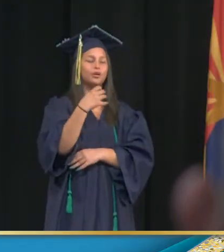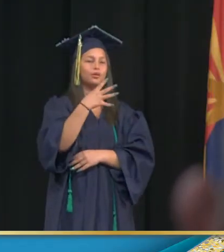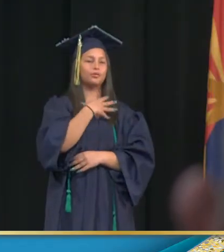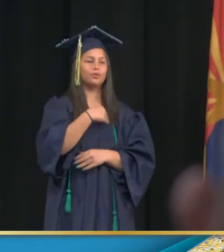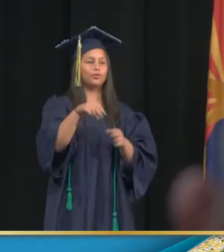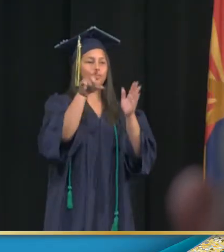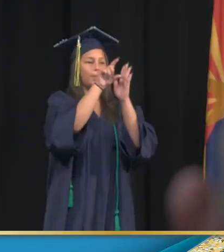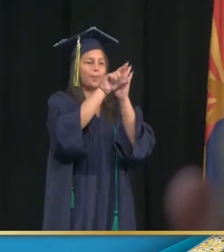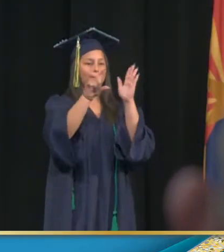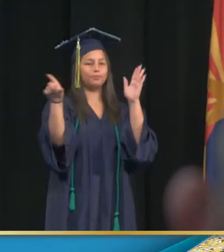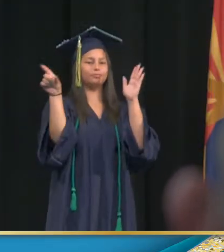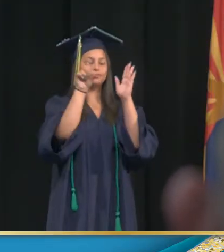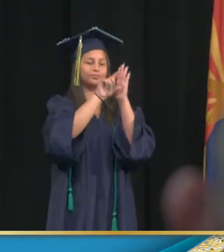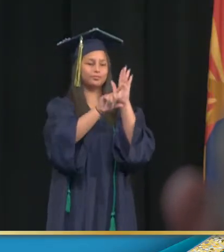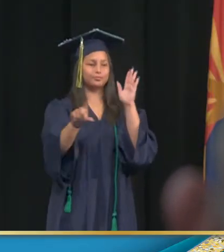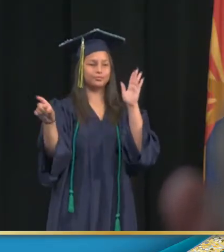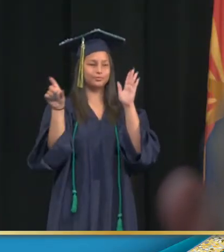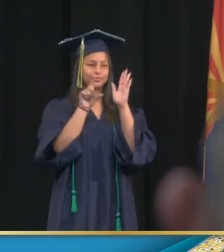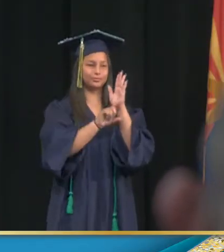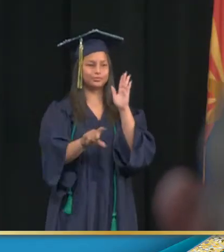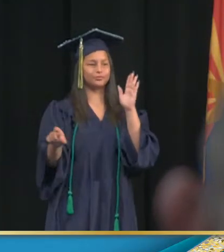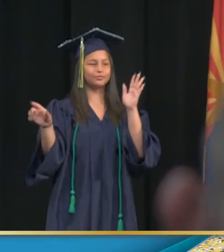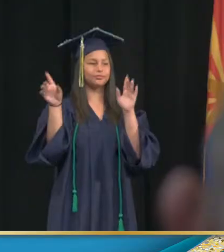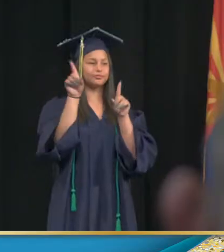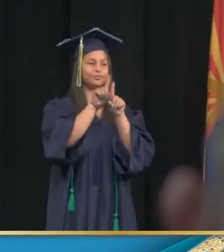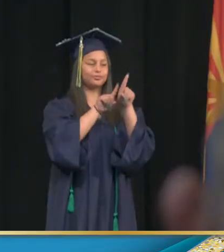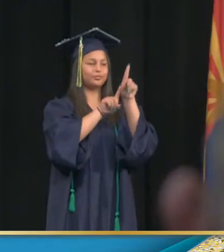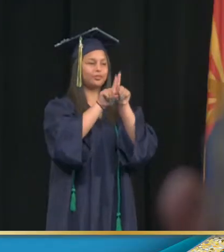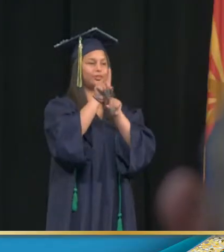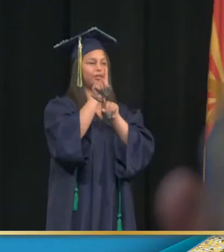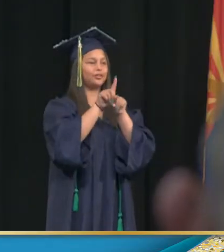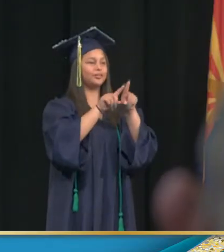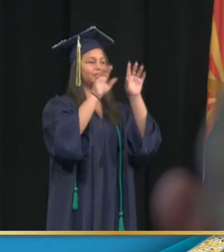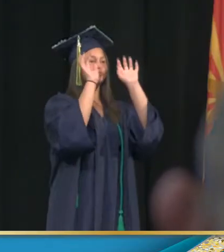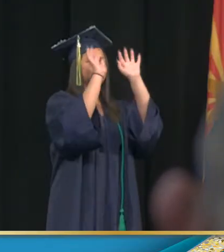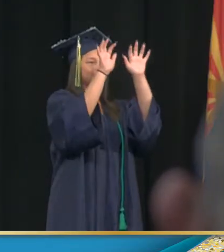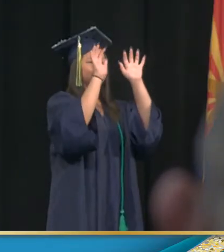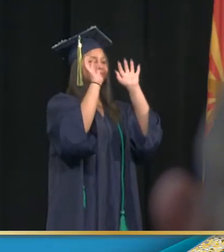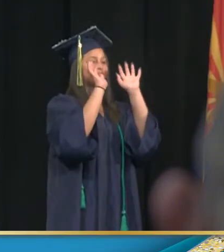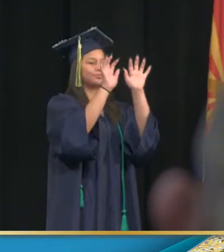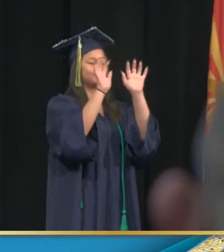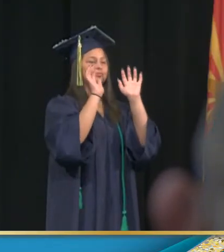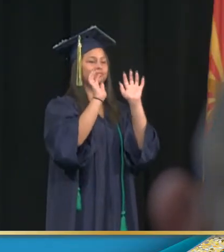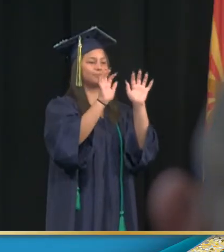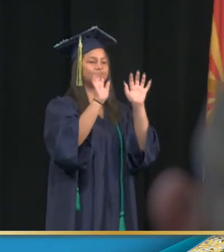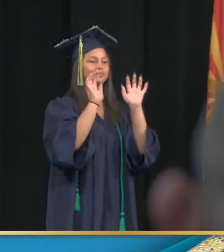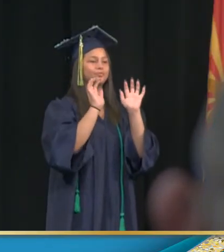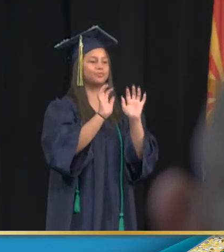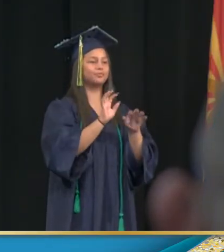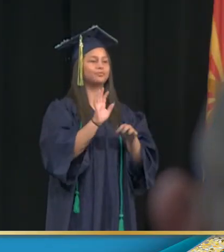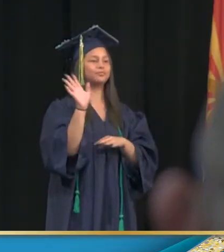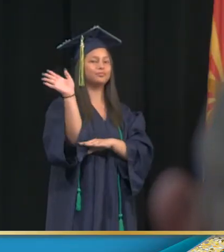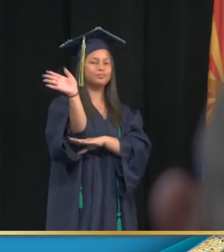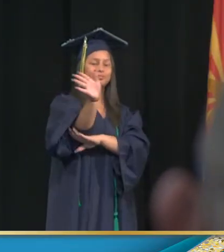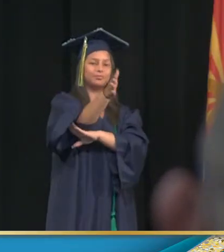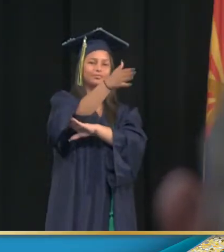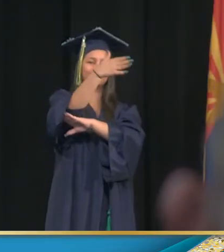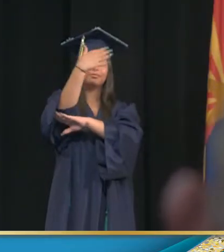Oh, say does that star-spangled banner